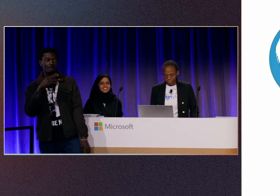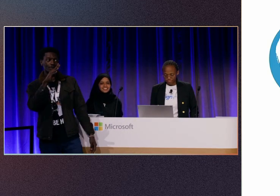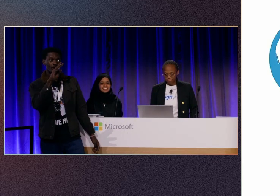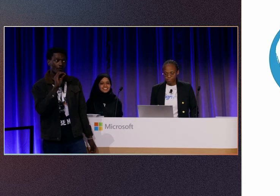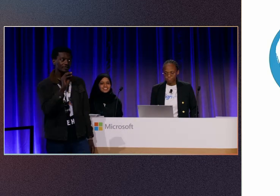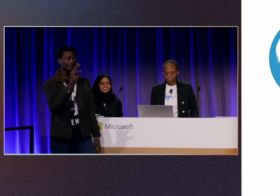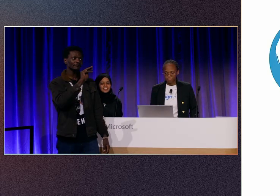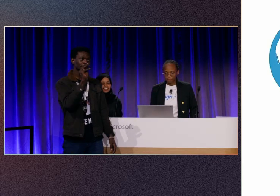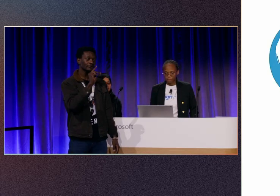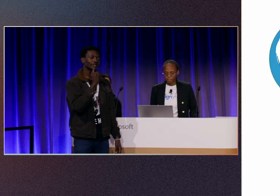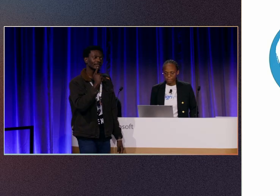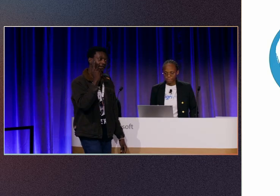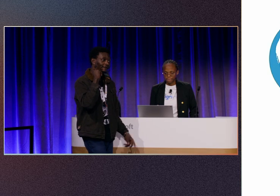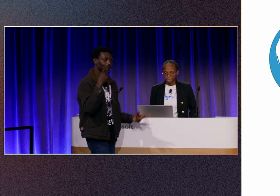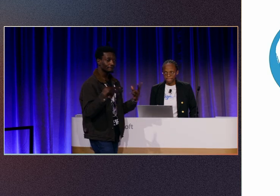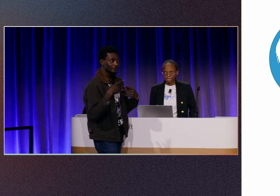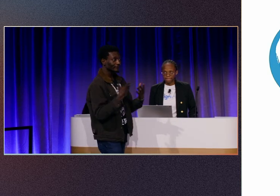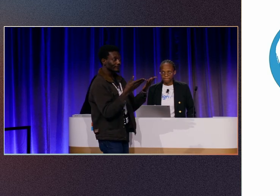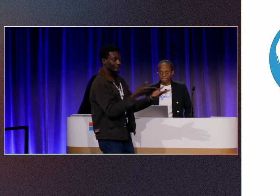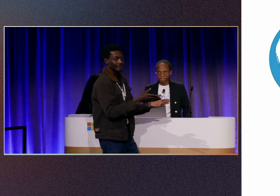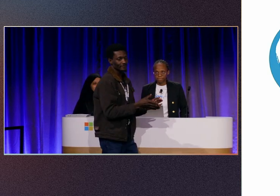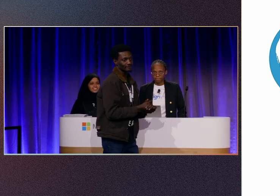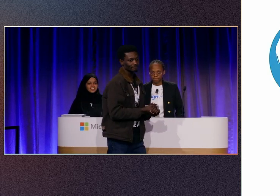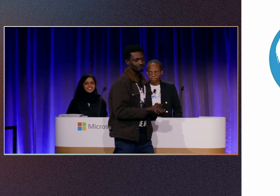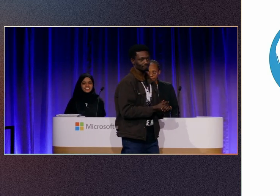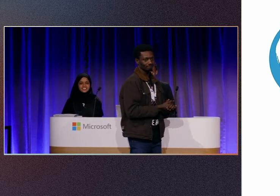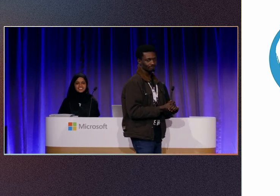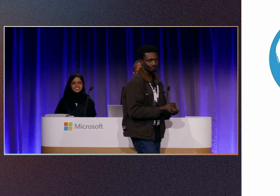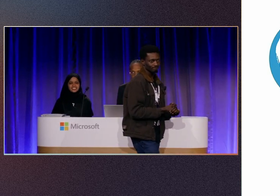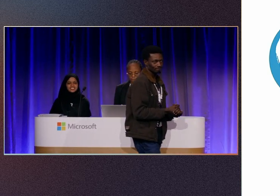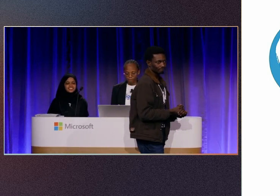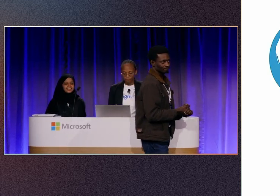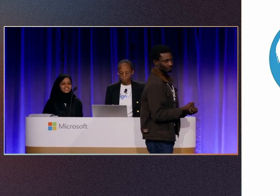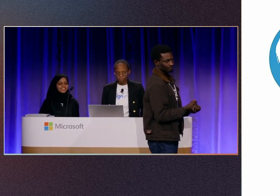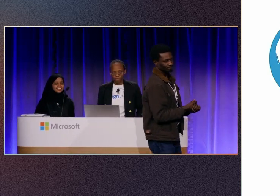And in Africa alone, there are 40 million deaf people there.